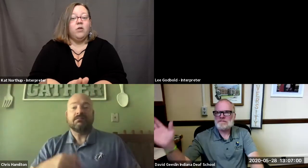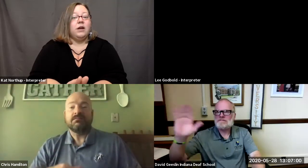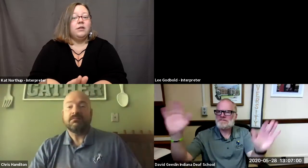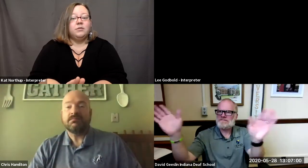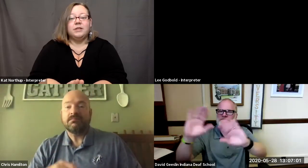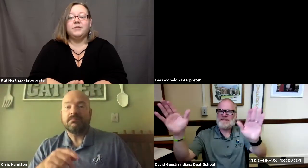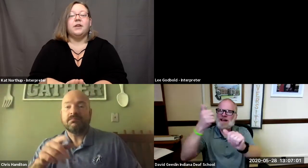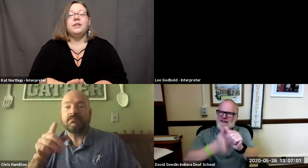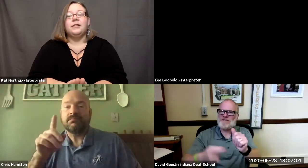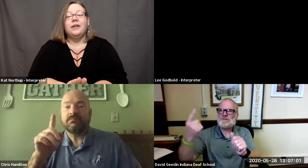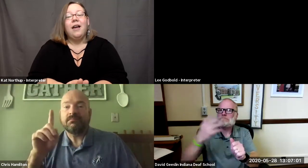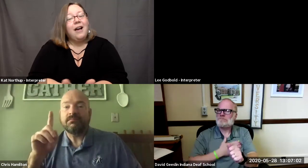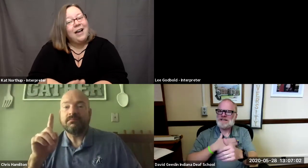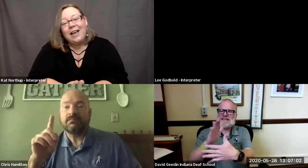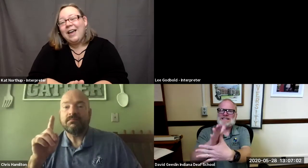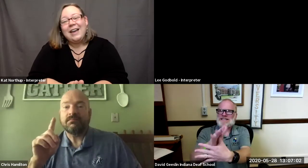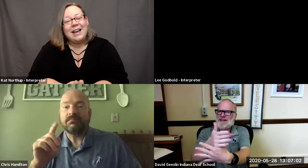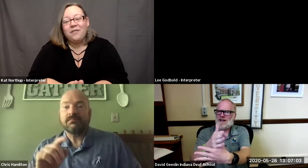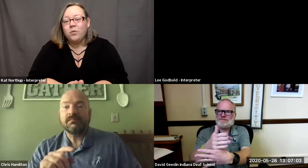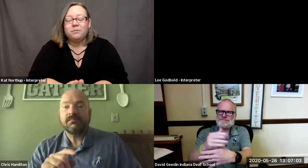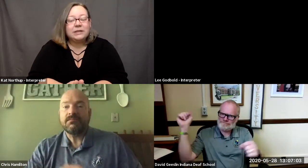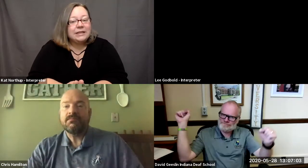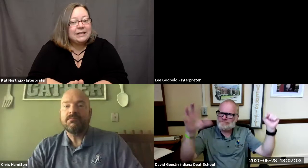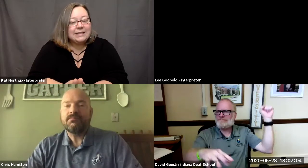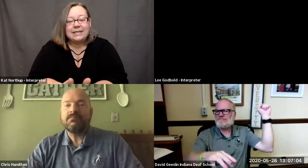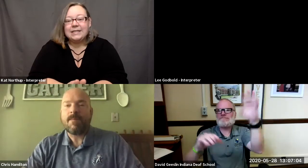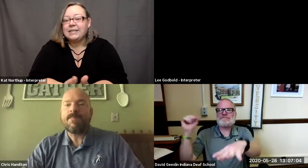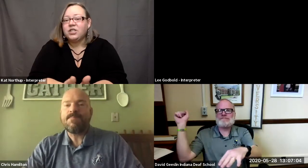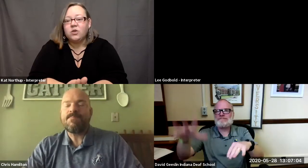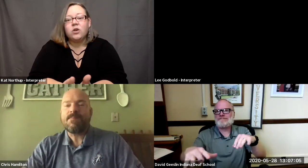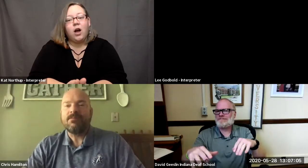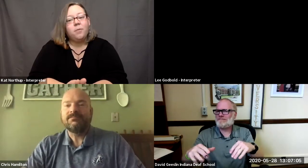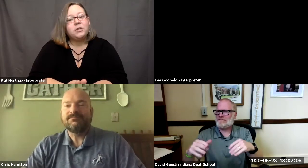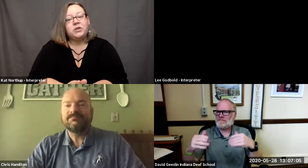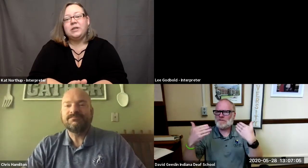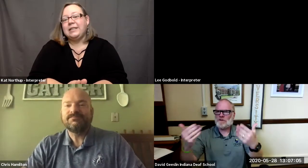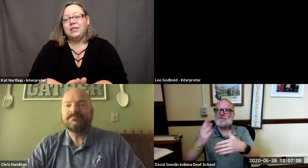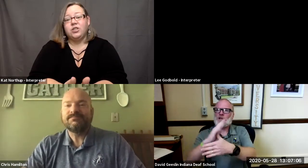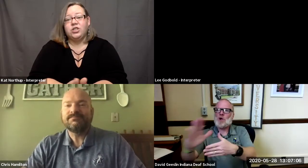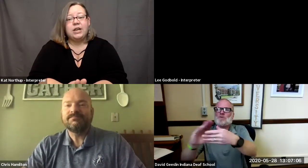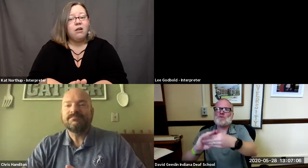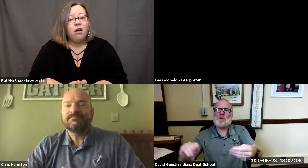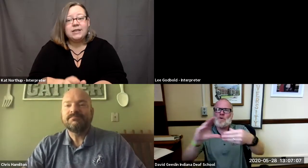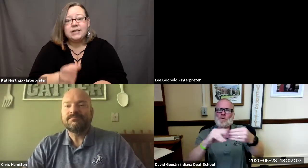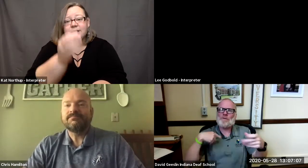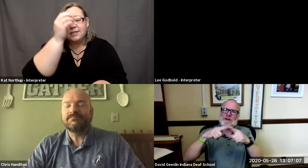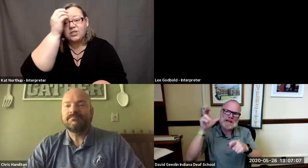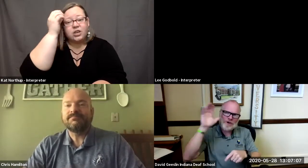Okay, well, that's fine. Hey, everyone, please, this is your opportunity to share ideas, share